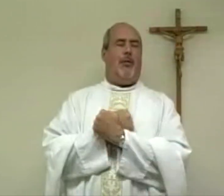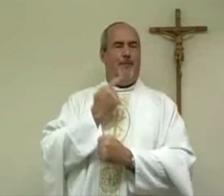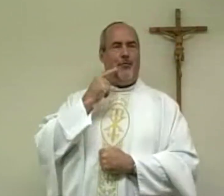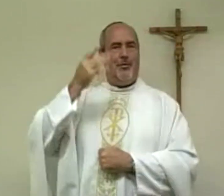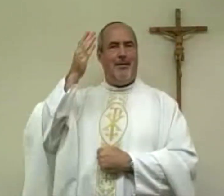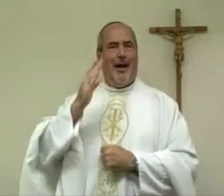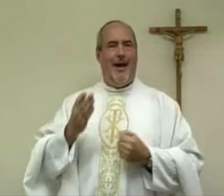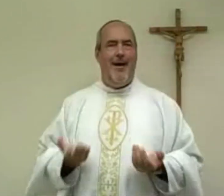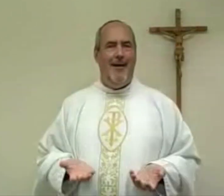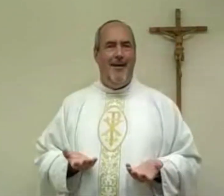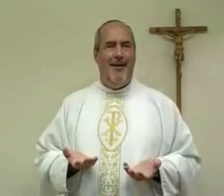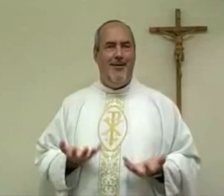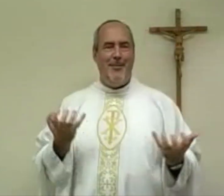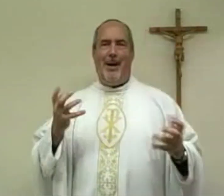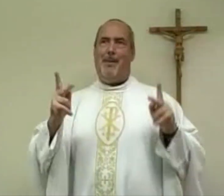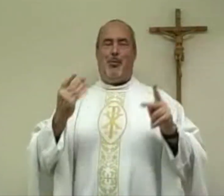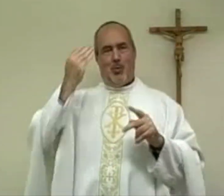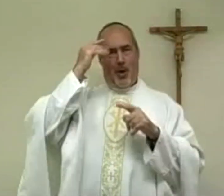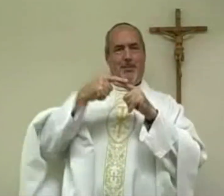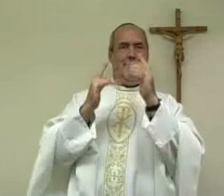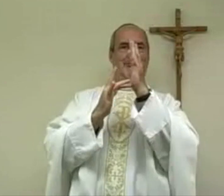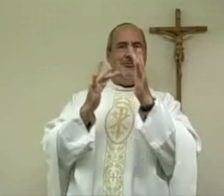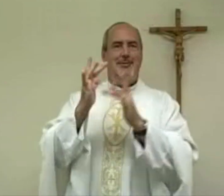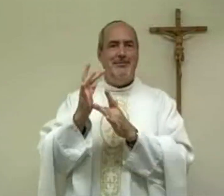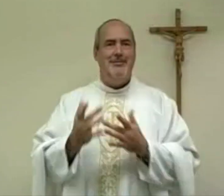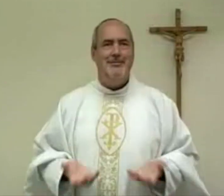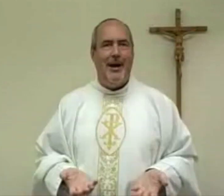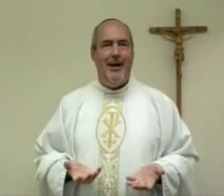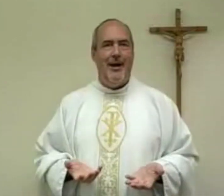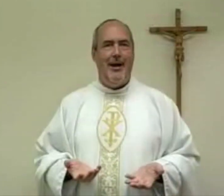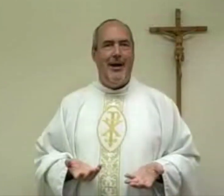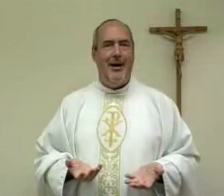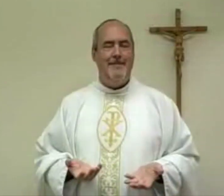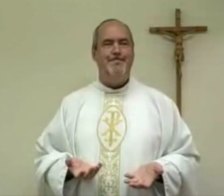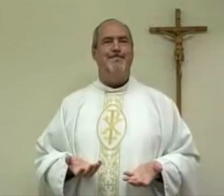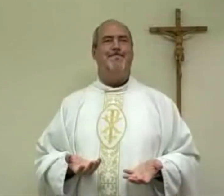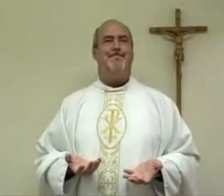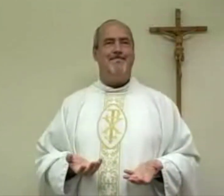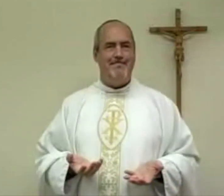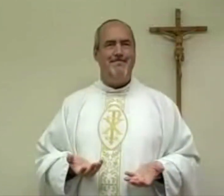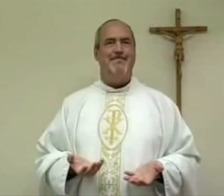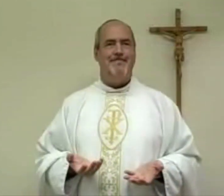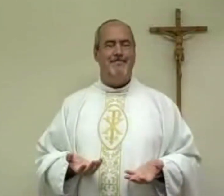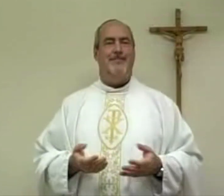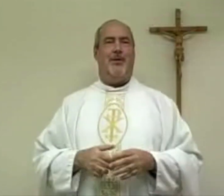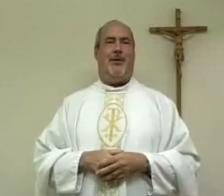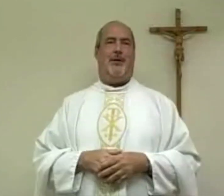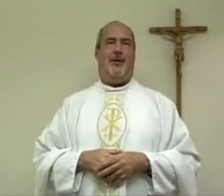it, still went about teaching and talking to people about God and Jesus.